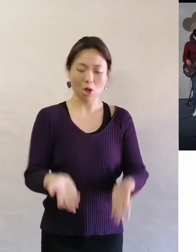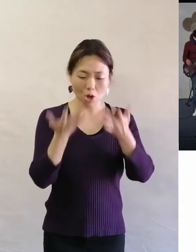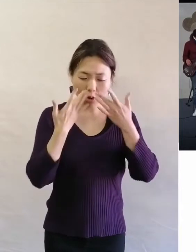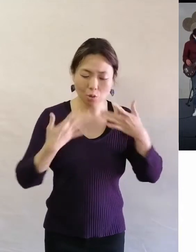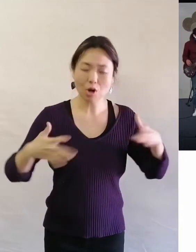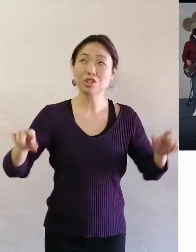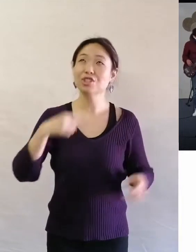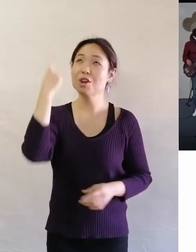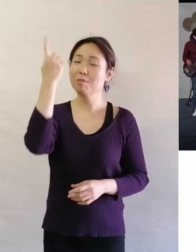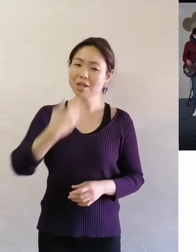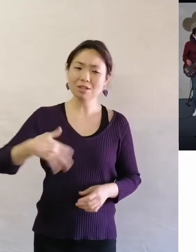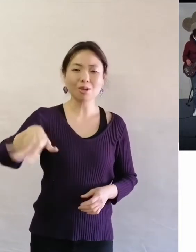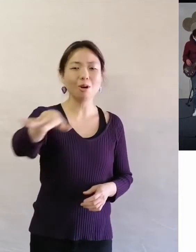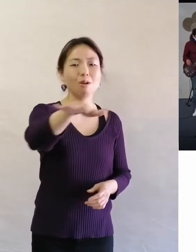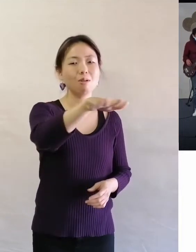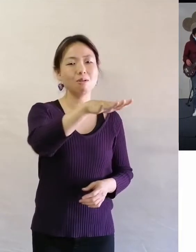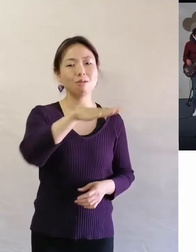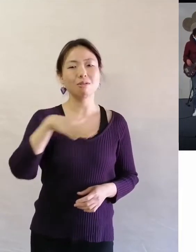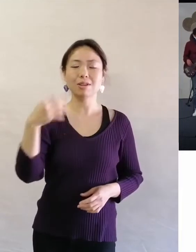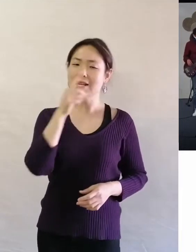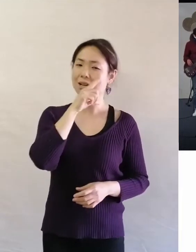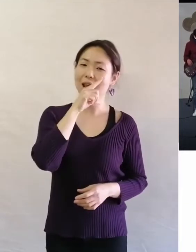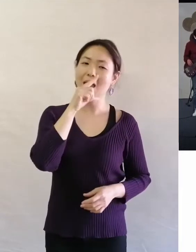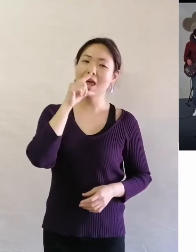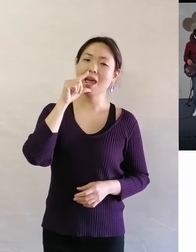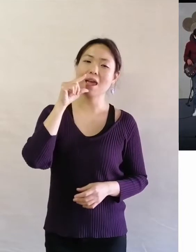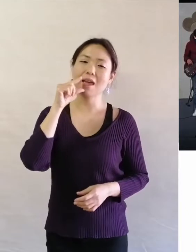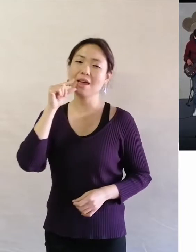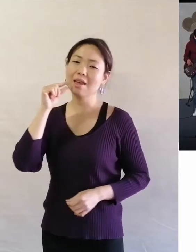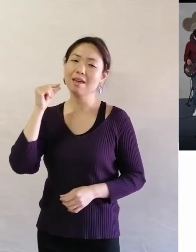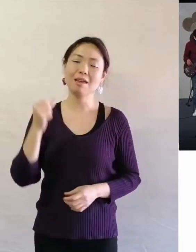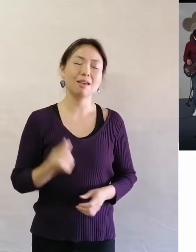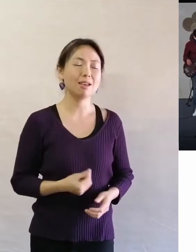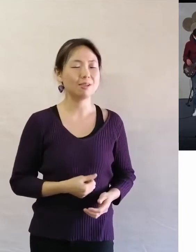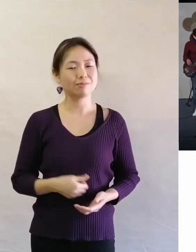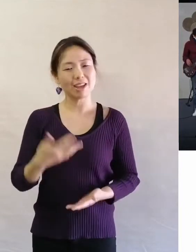soul. Worship His holy name.